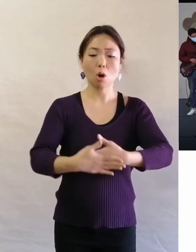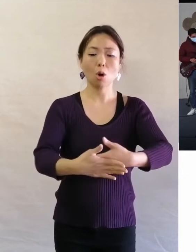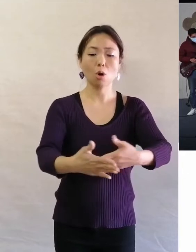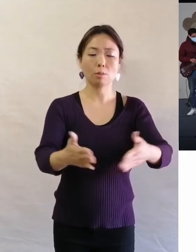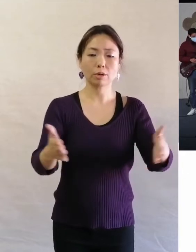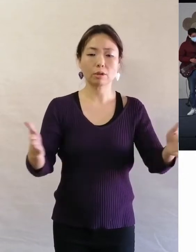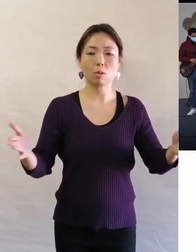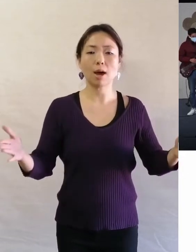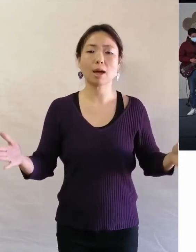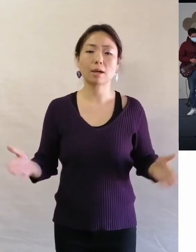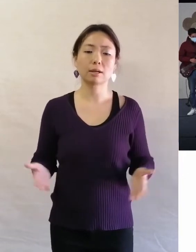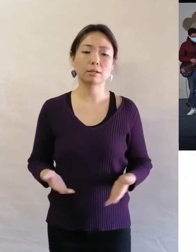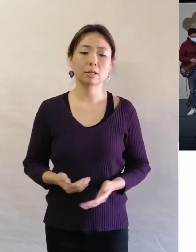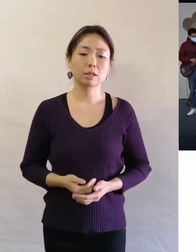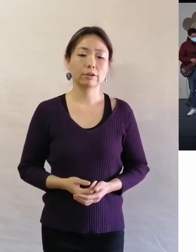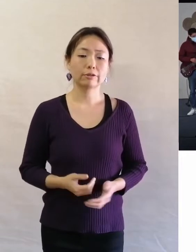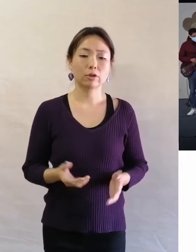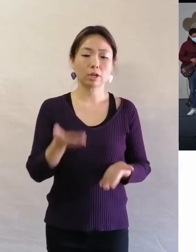are open wide.